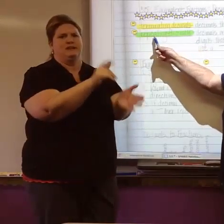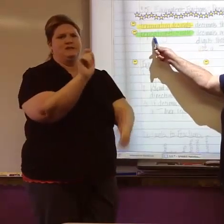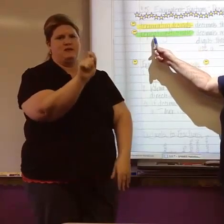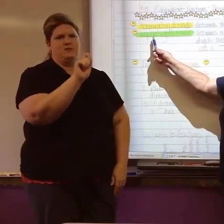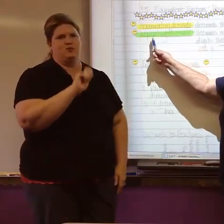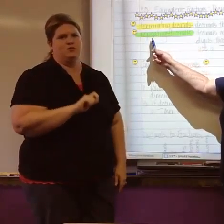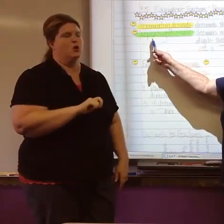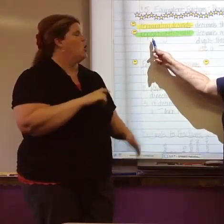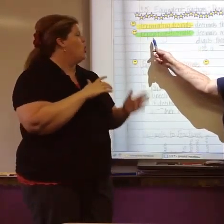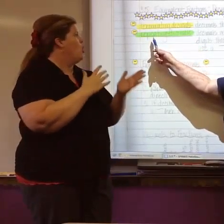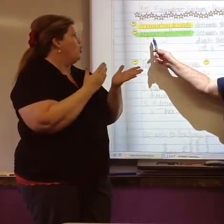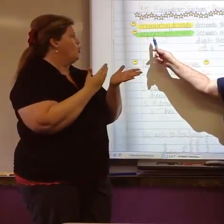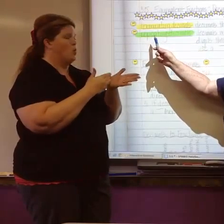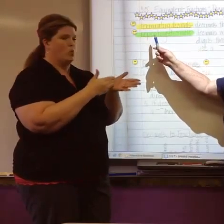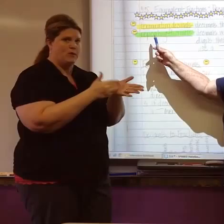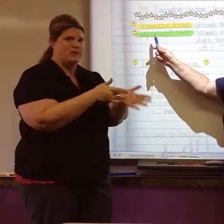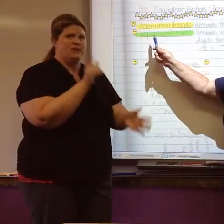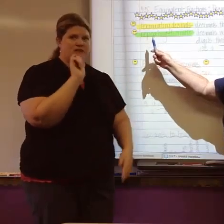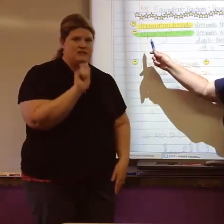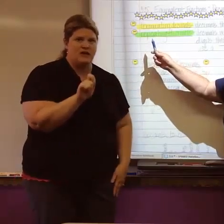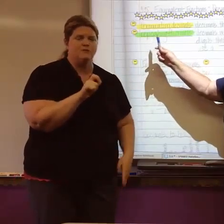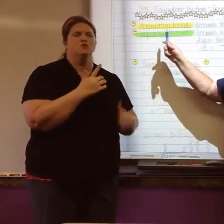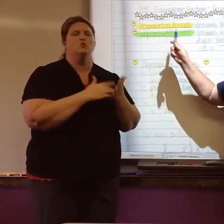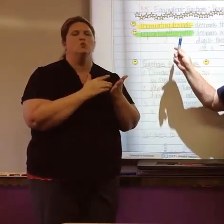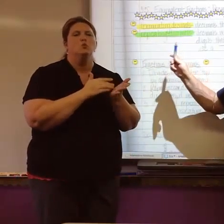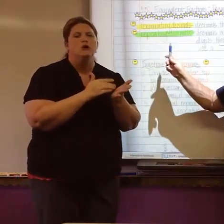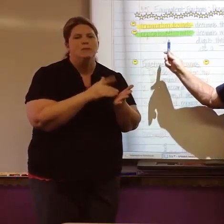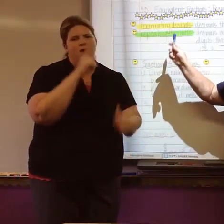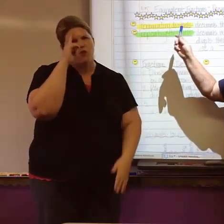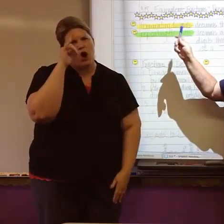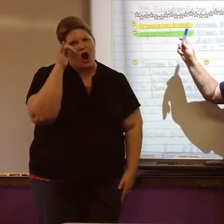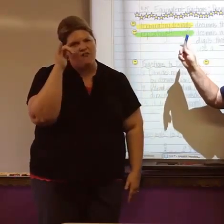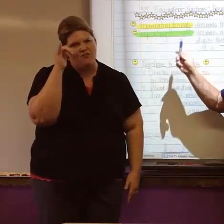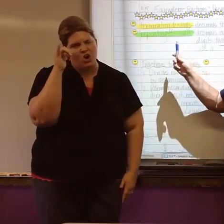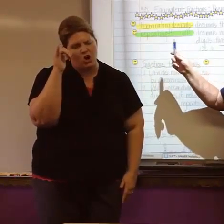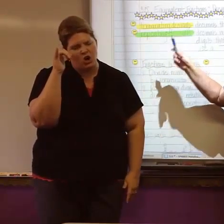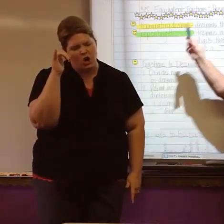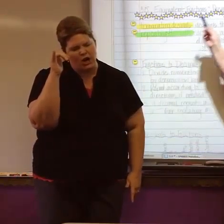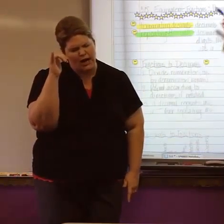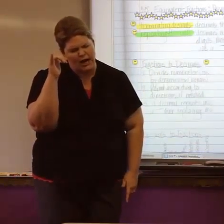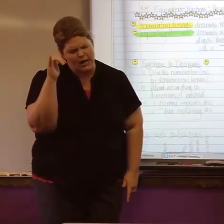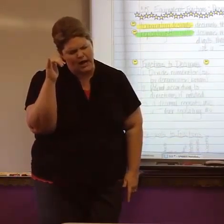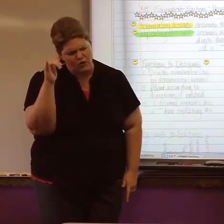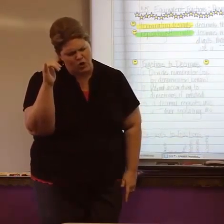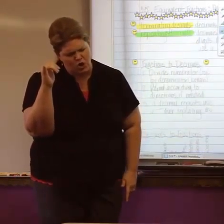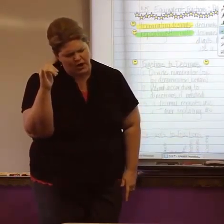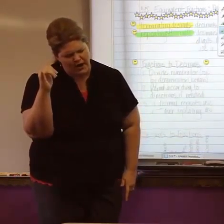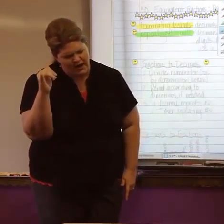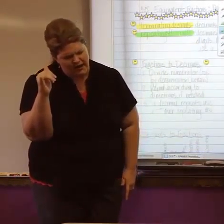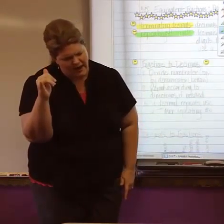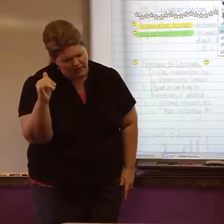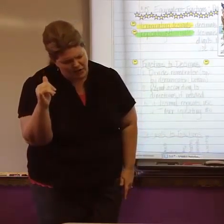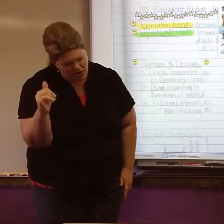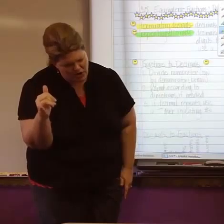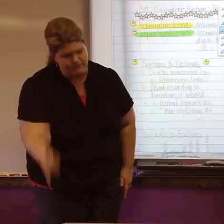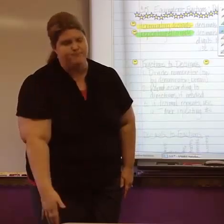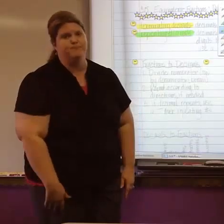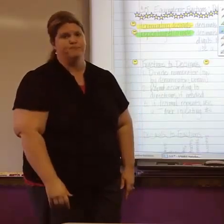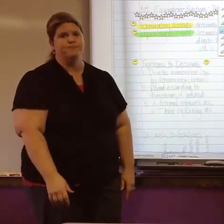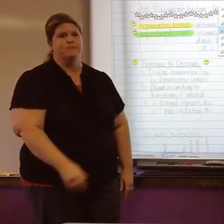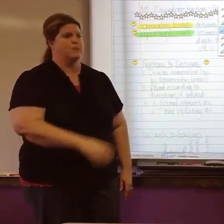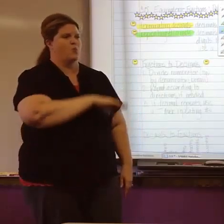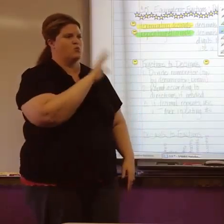So, repeating decimals are going to repeat forever and ever and ever and ever.